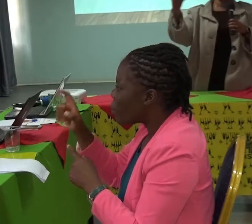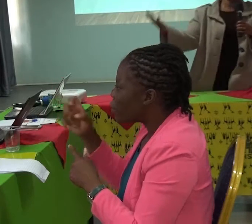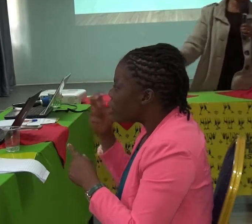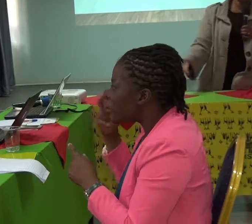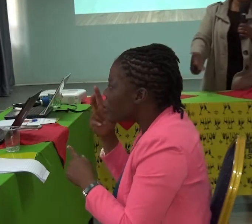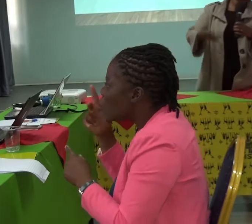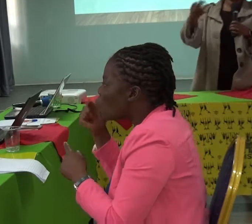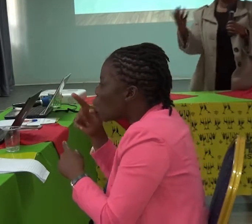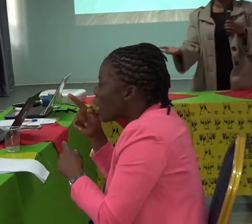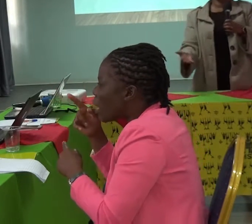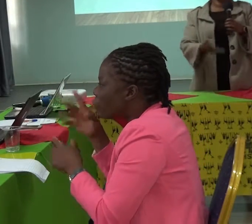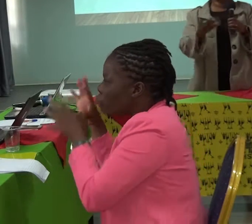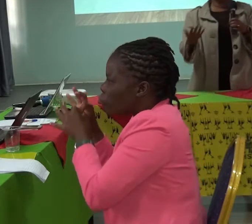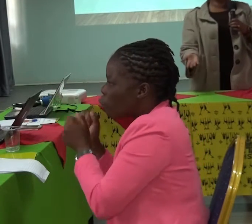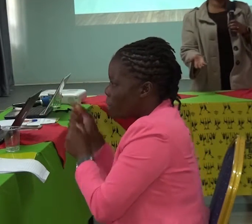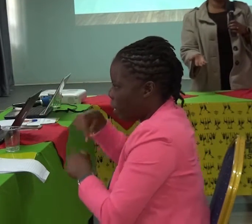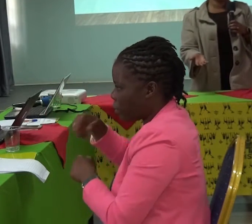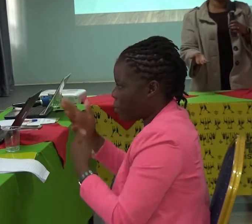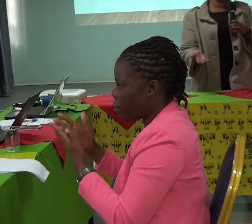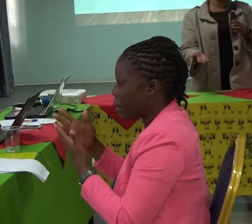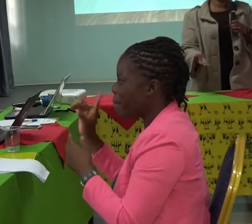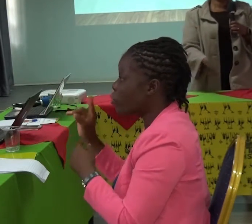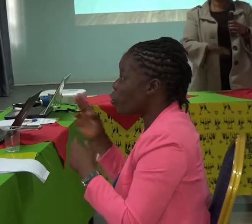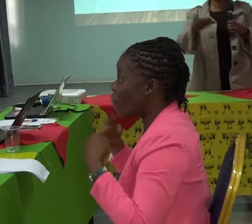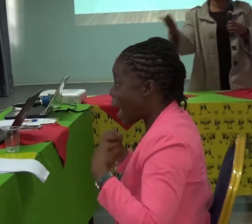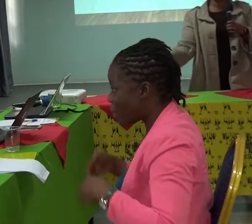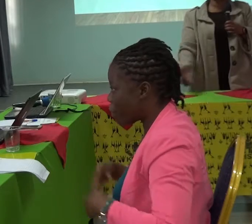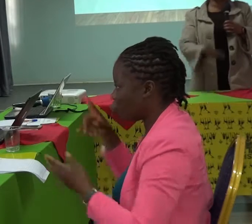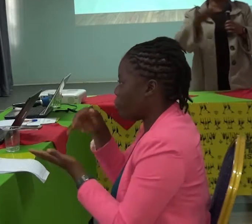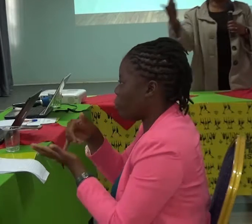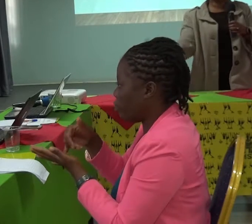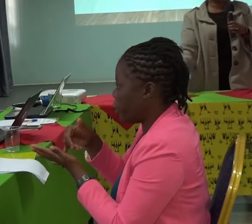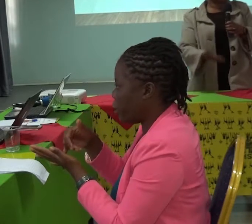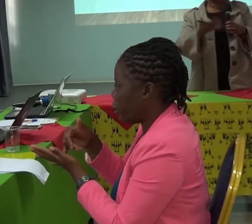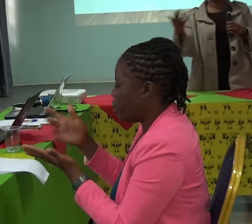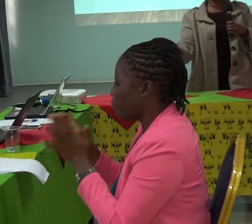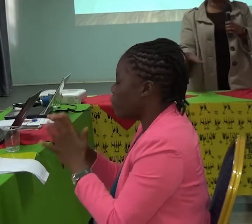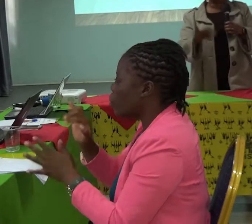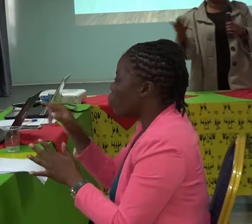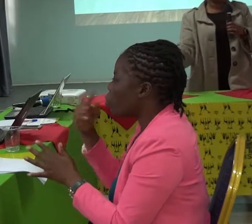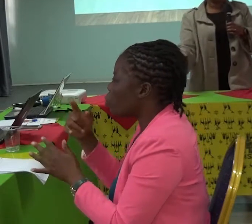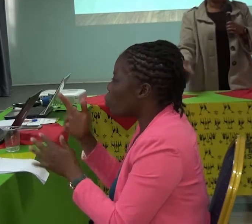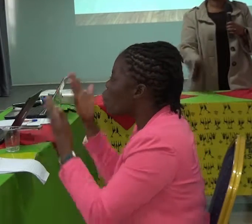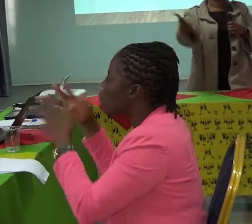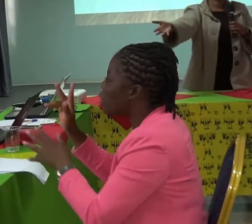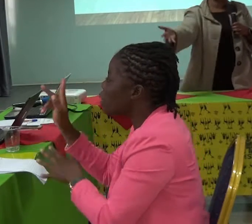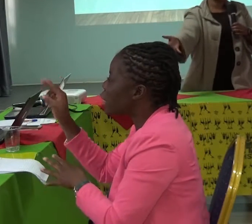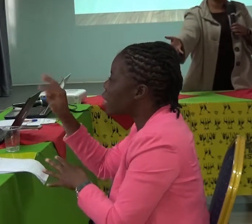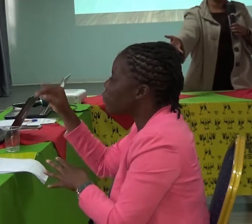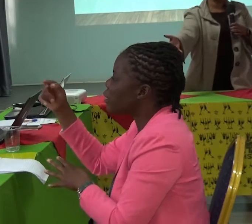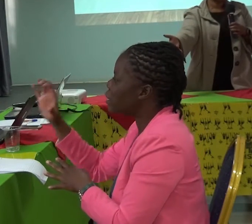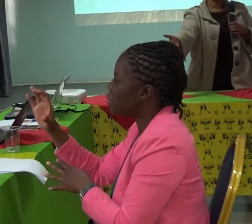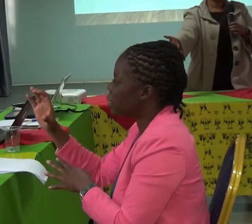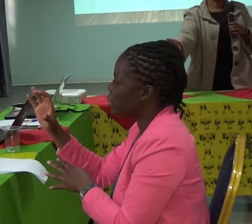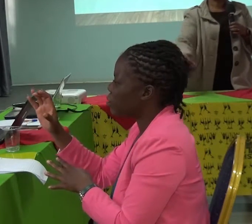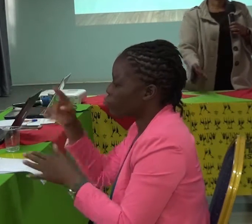get into a handshake with the Ministry of Health? So that those graduates who are coming from KMTC, can they go to our